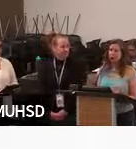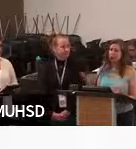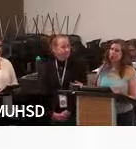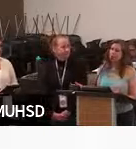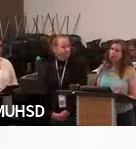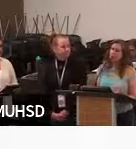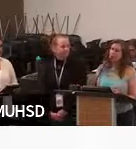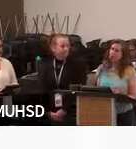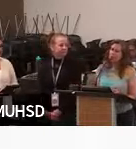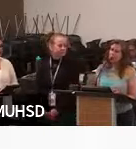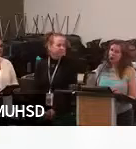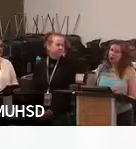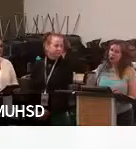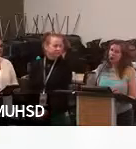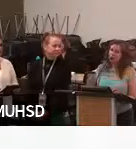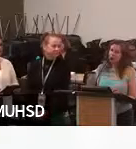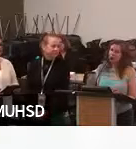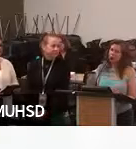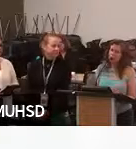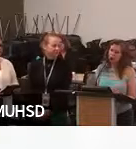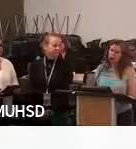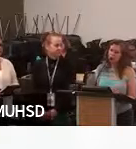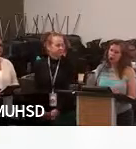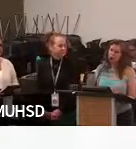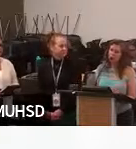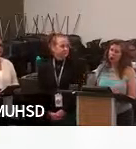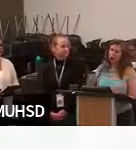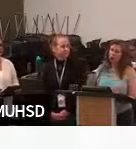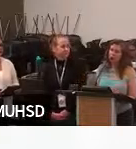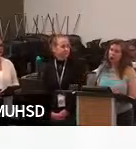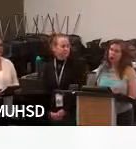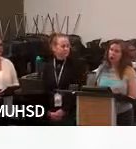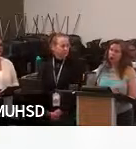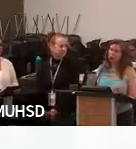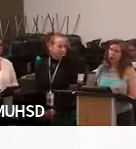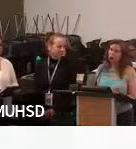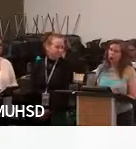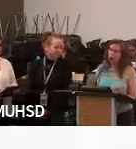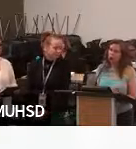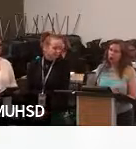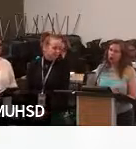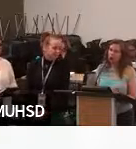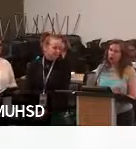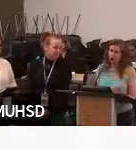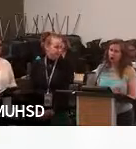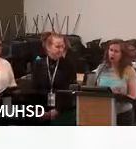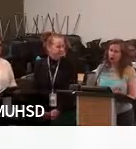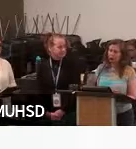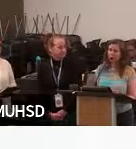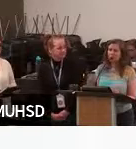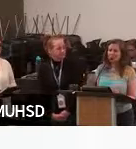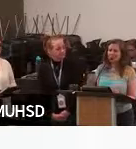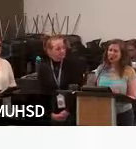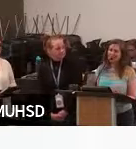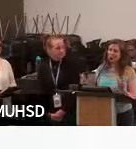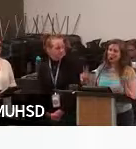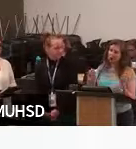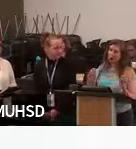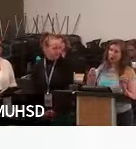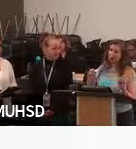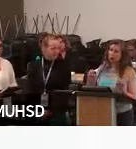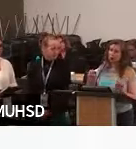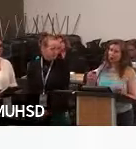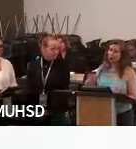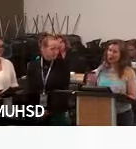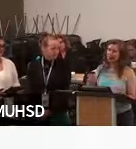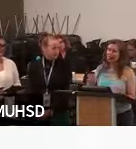board, is the dehumanizing language group for students who got in trouble. I always say they did something